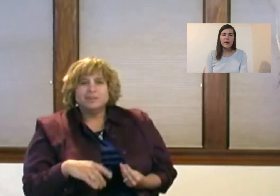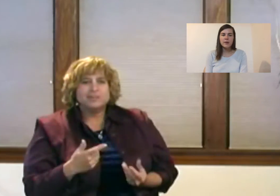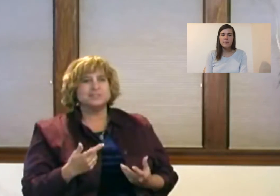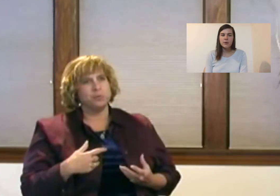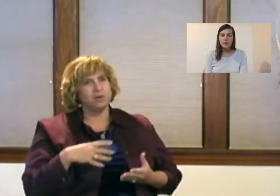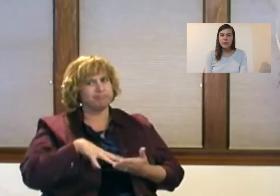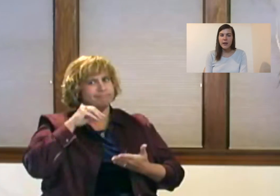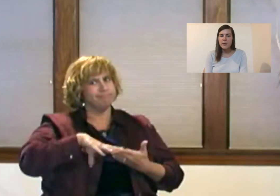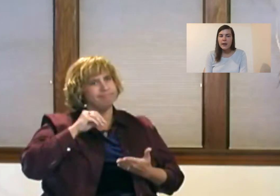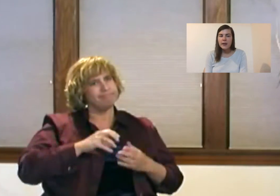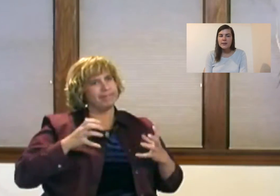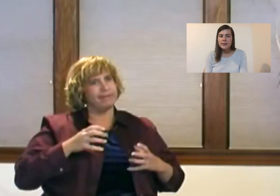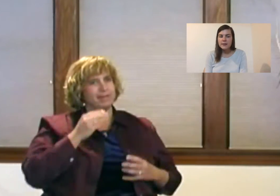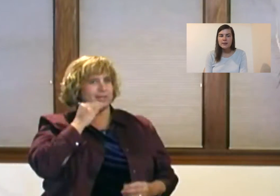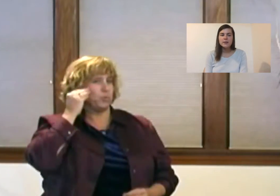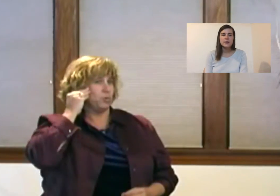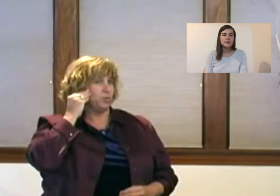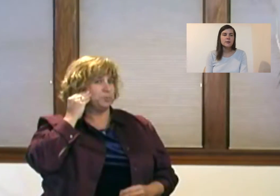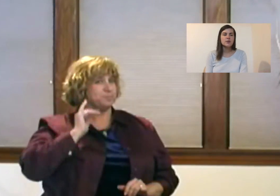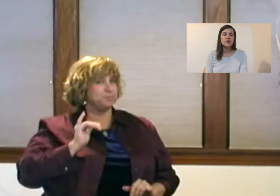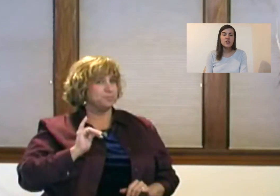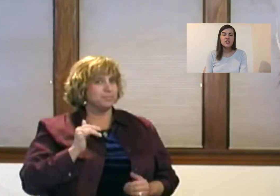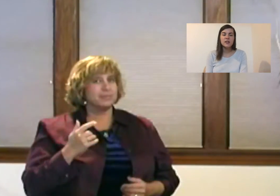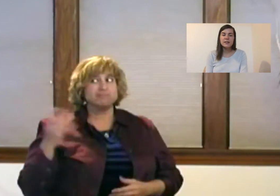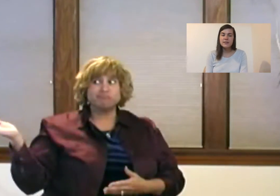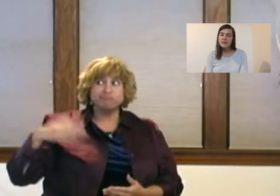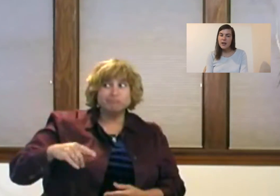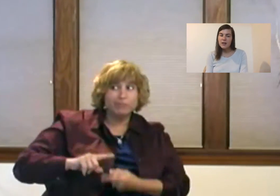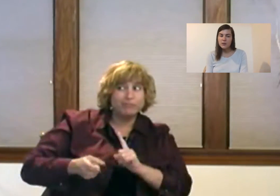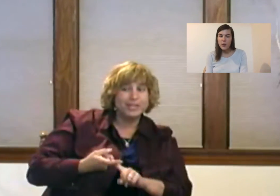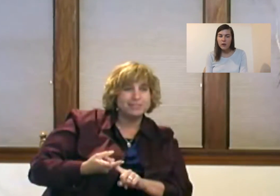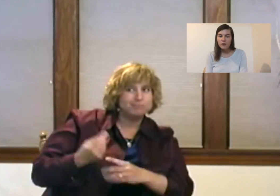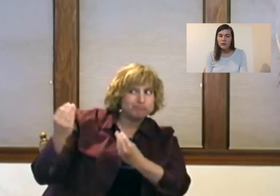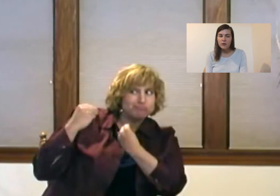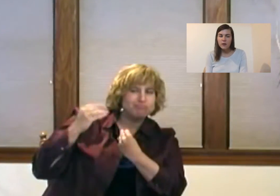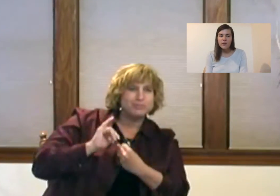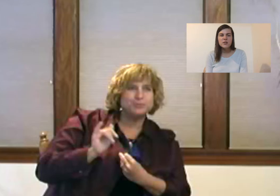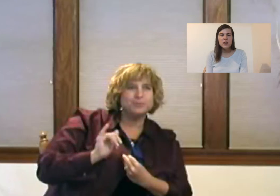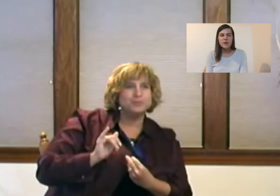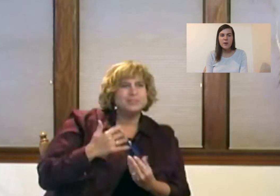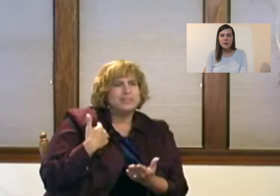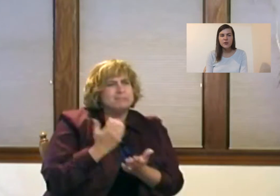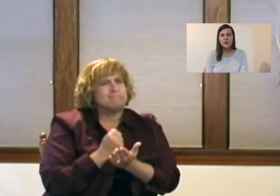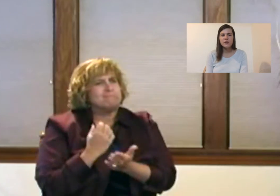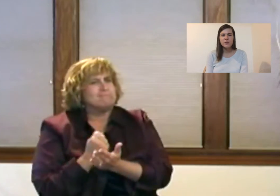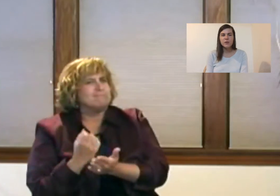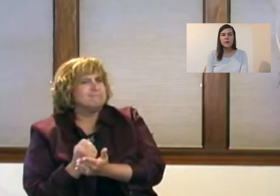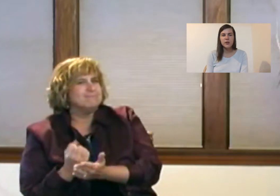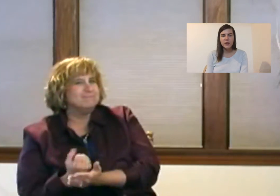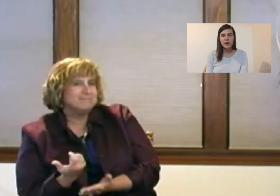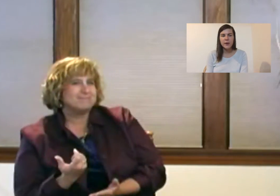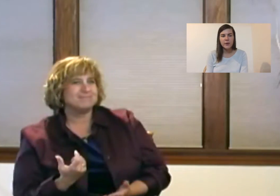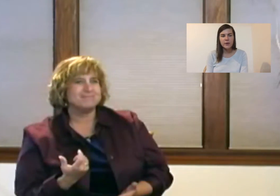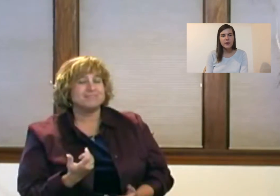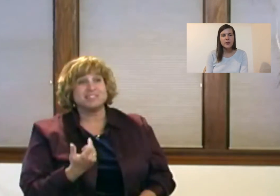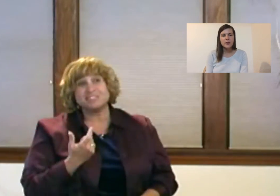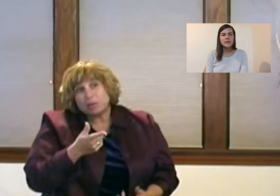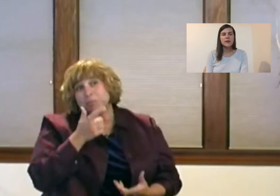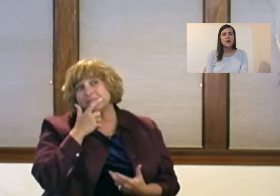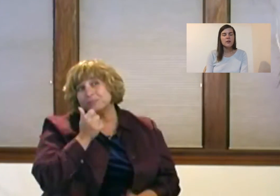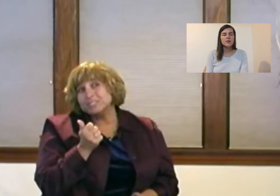I could buy a computer from Gateway and take some instruction classes there as well. There's a lot of opportunity for me to be learning